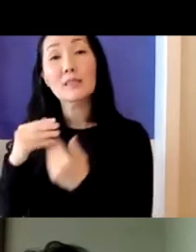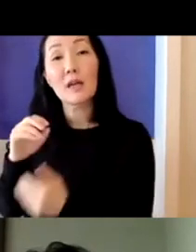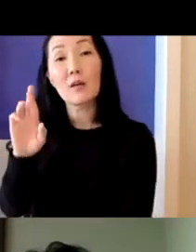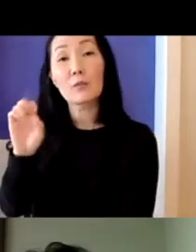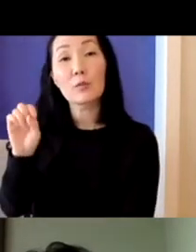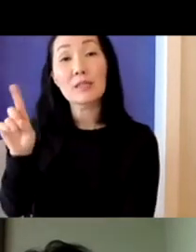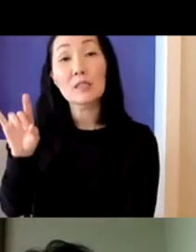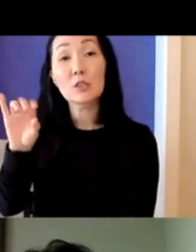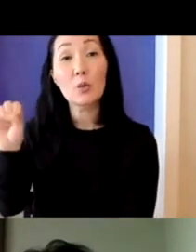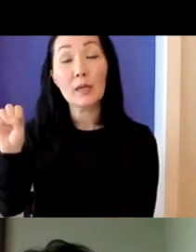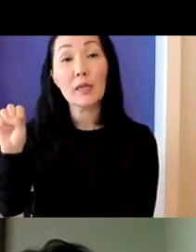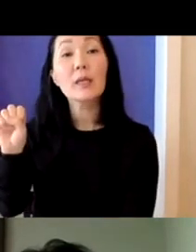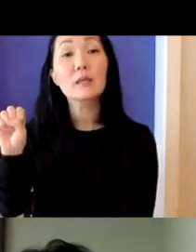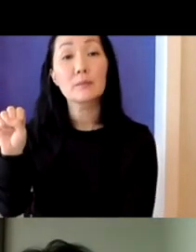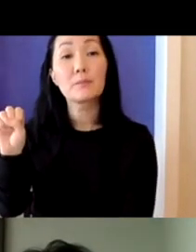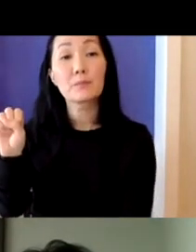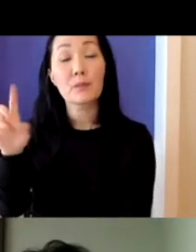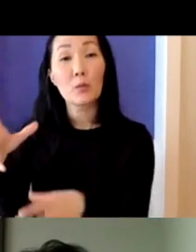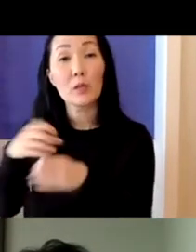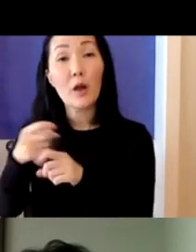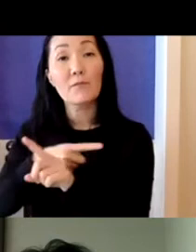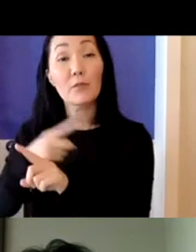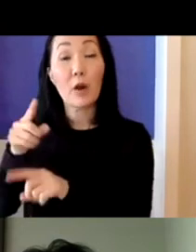acquired from the province and the federal governments.